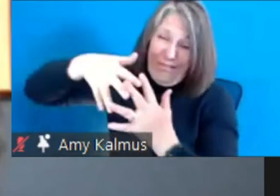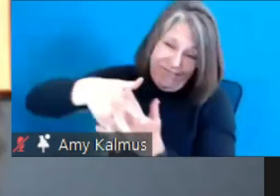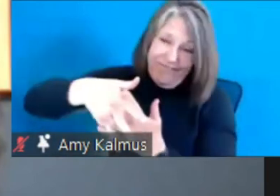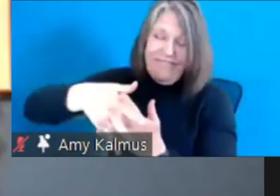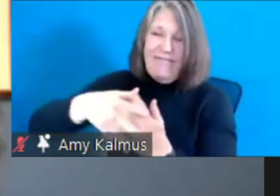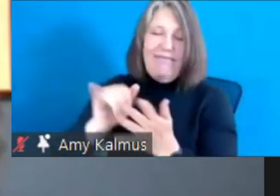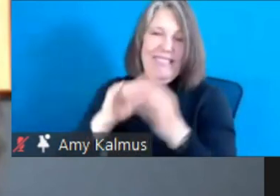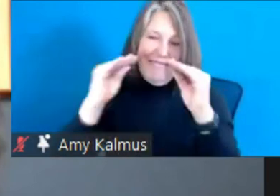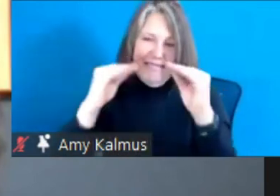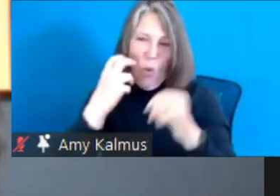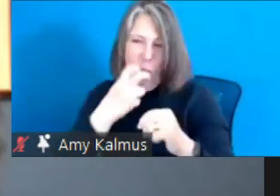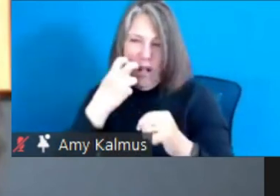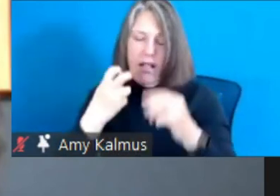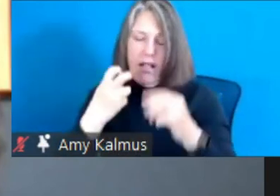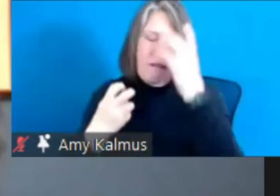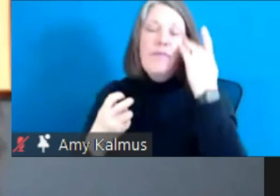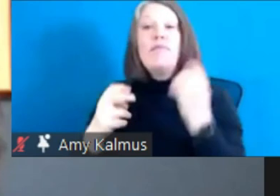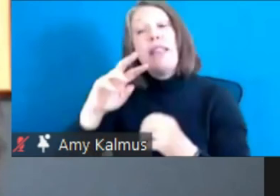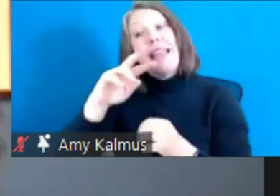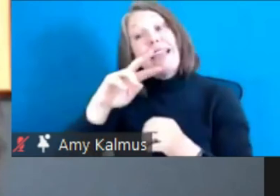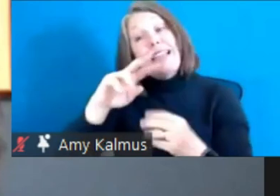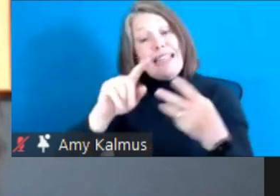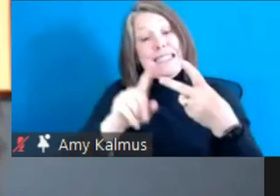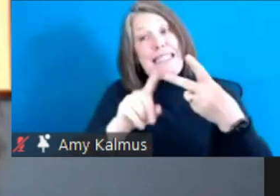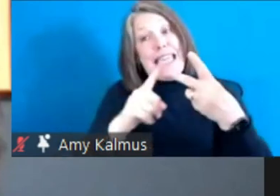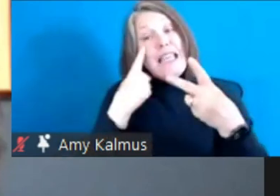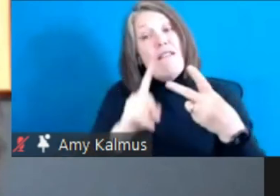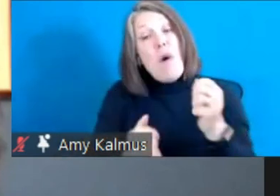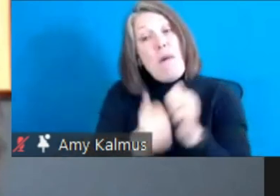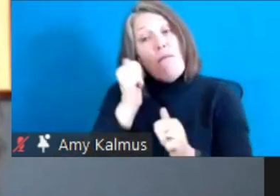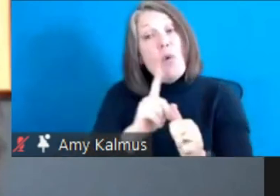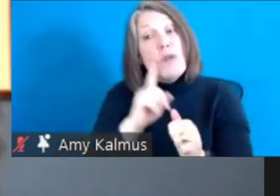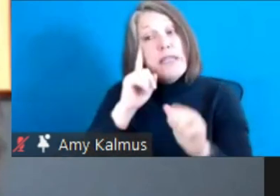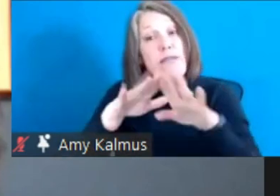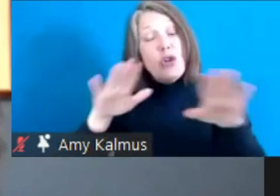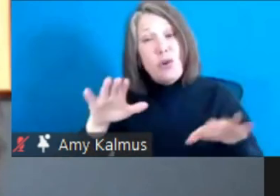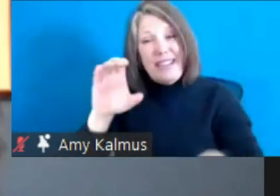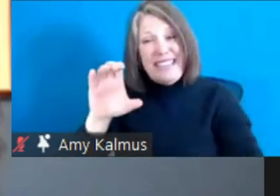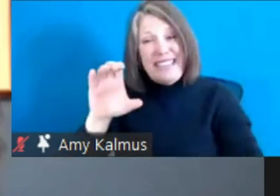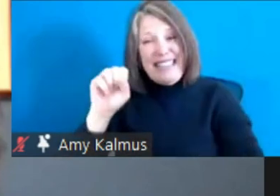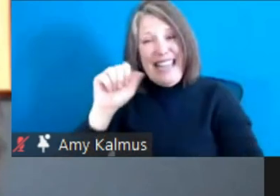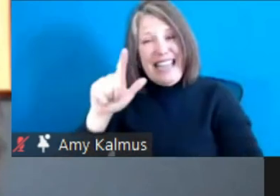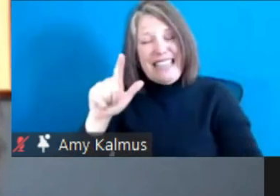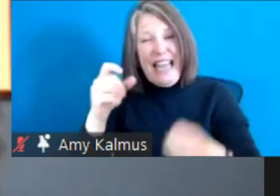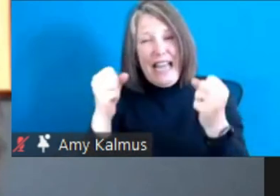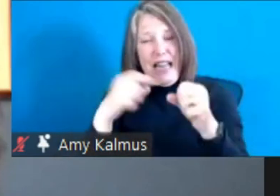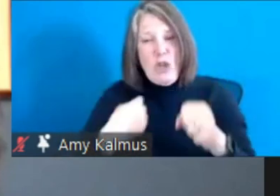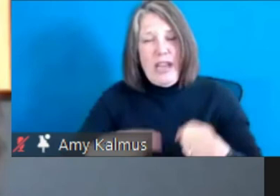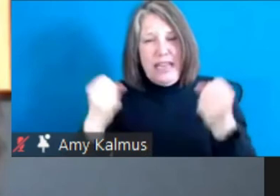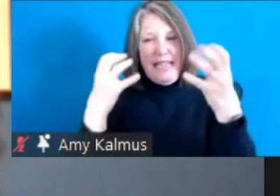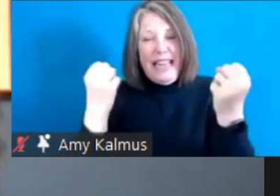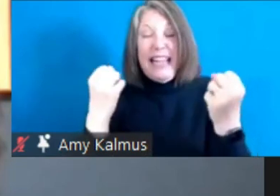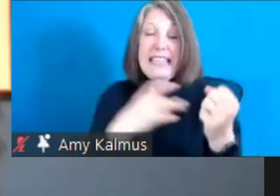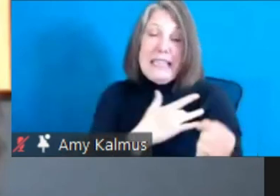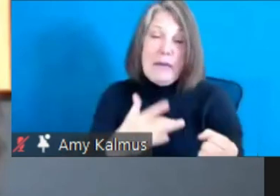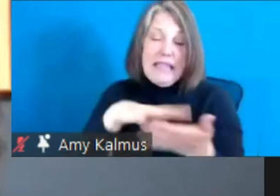instruction. Secondly, for most deaf children, Chinese sign language is learned usually after they fail out of